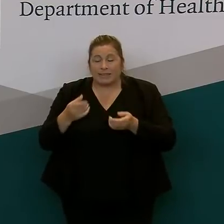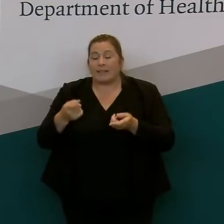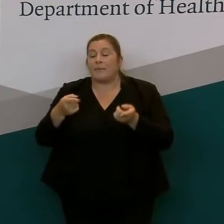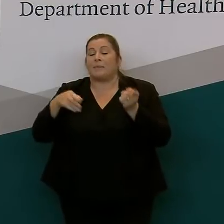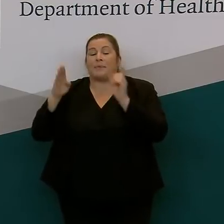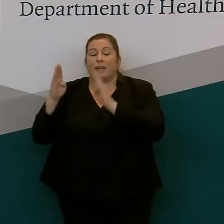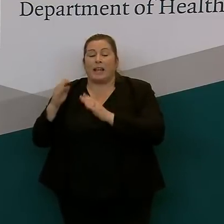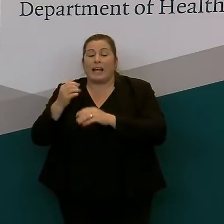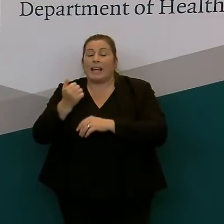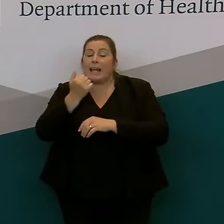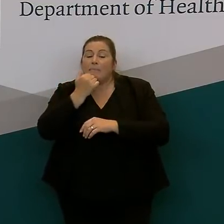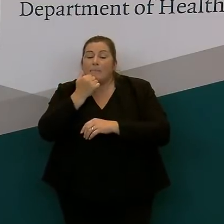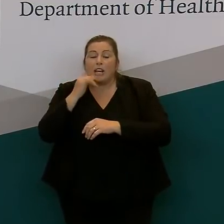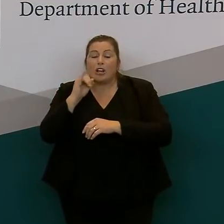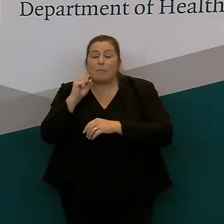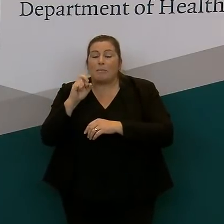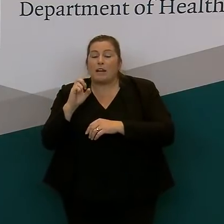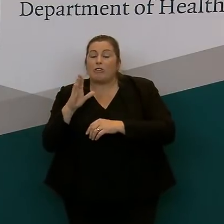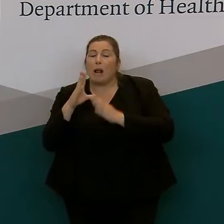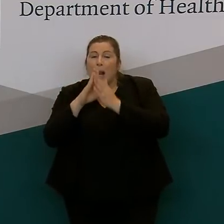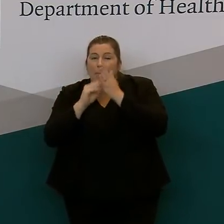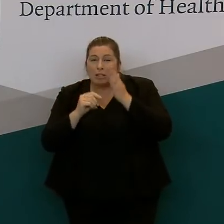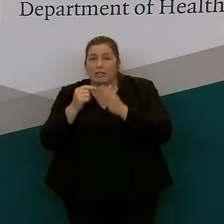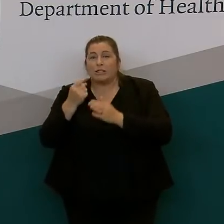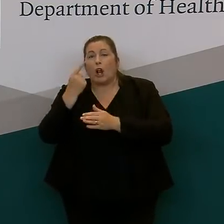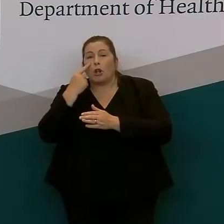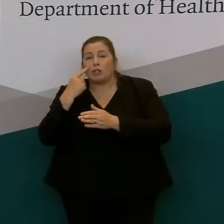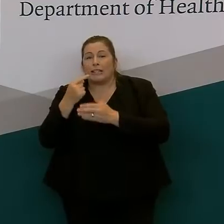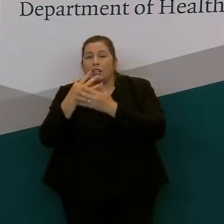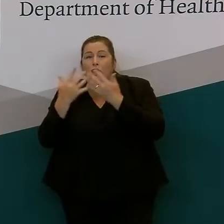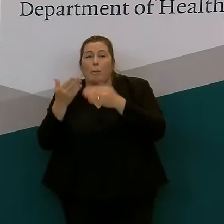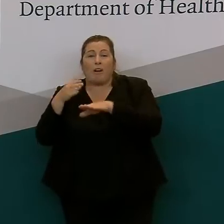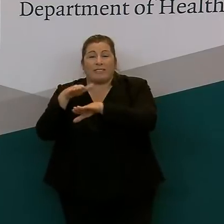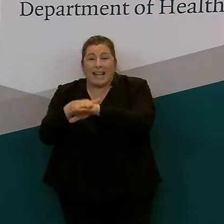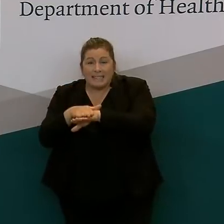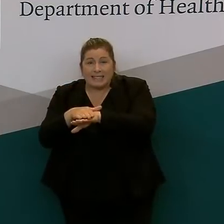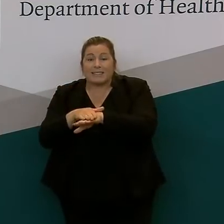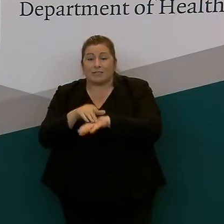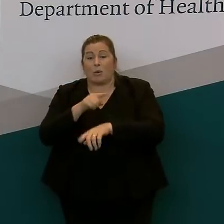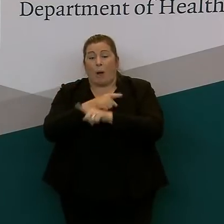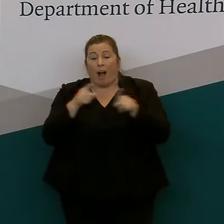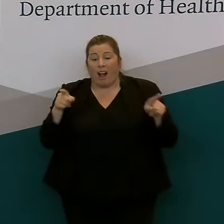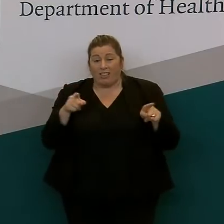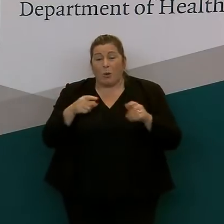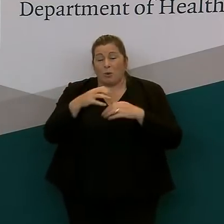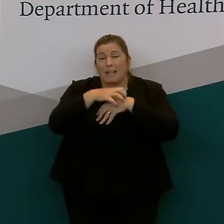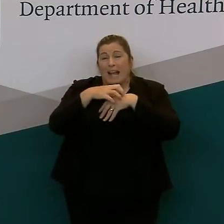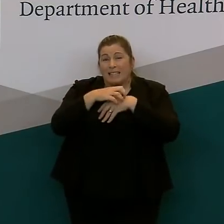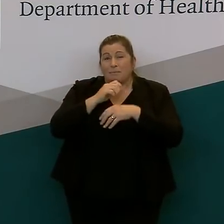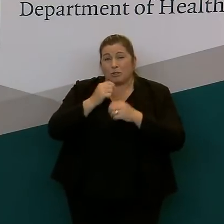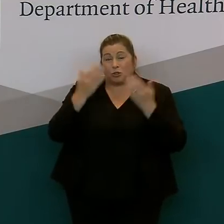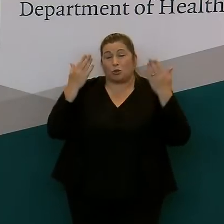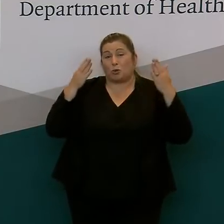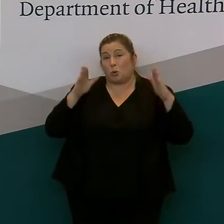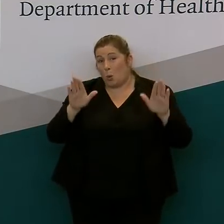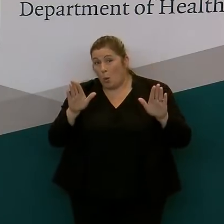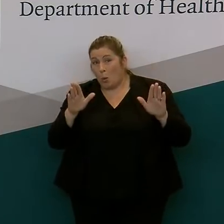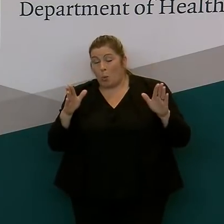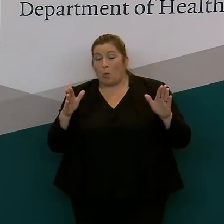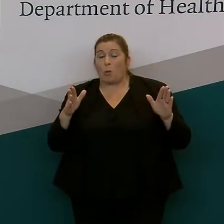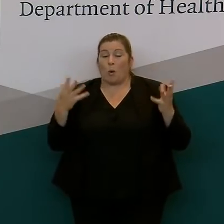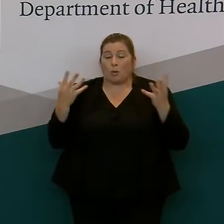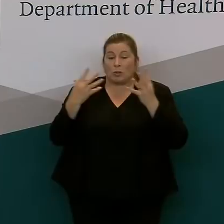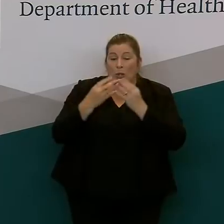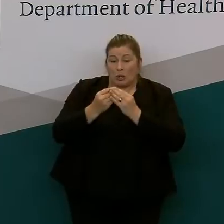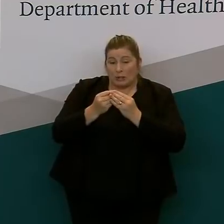the number of deaths and inferring an R number from those. So those estimates show us that reproduction number